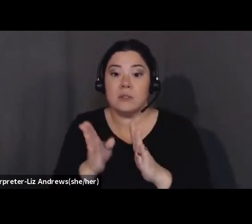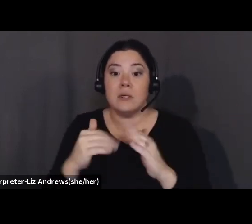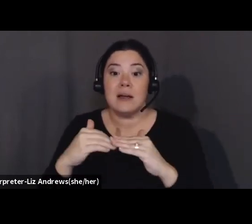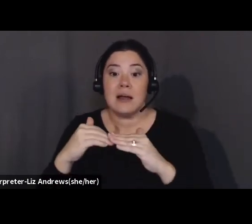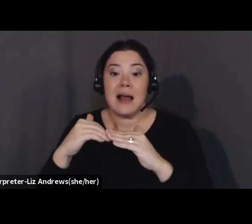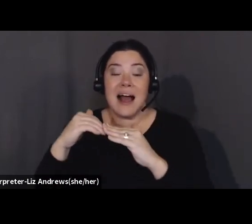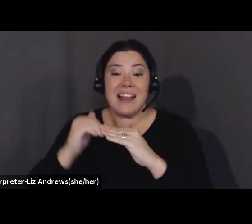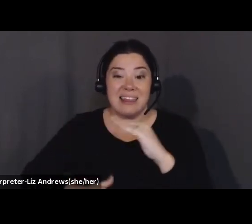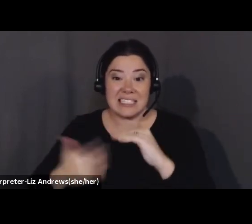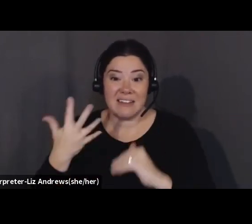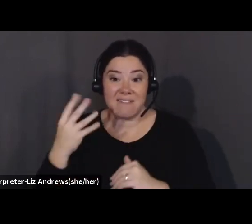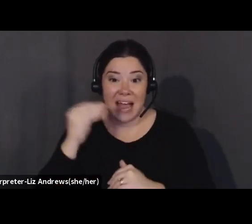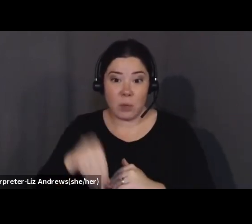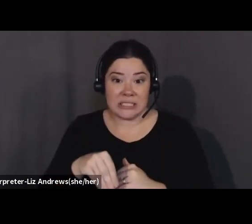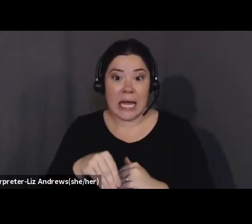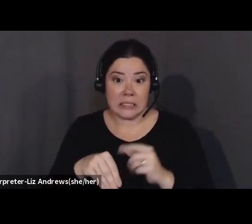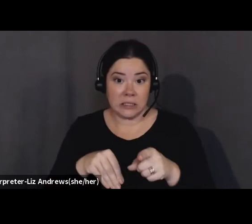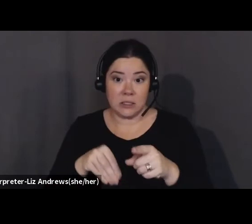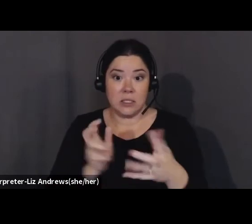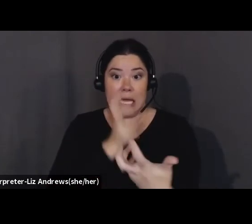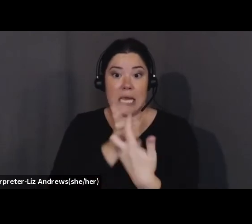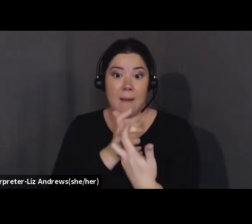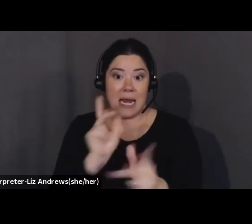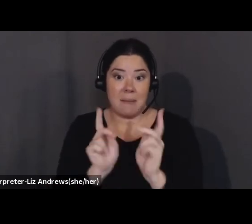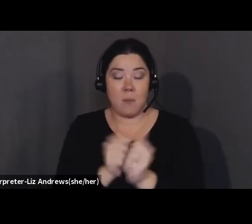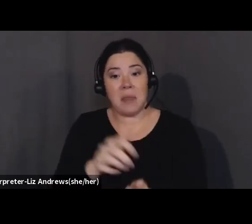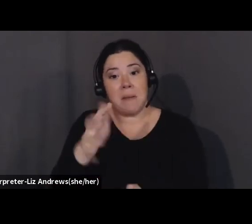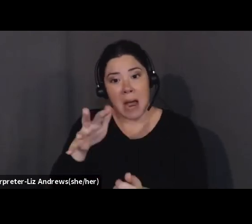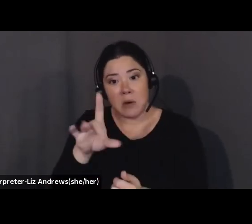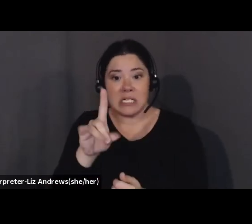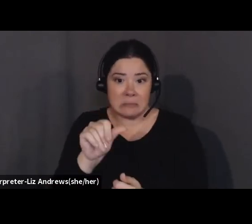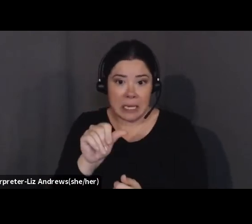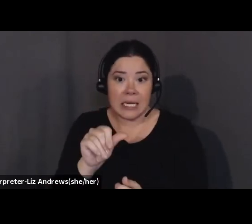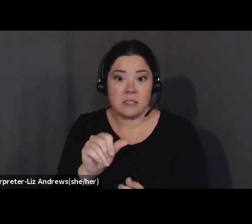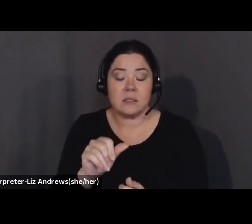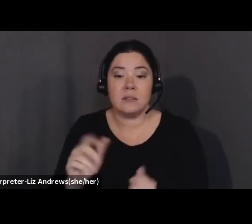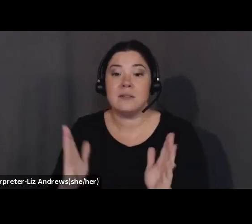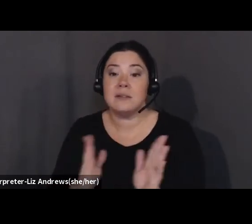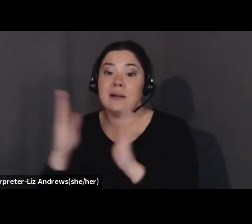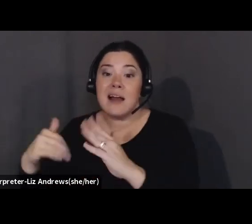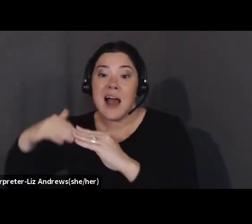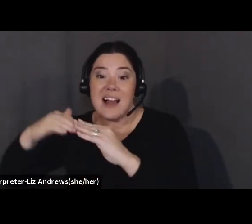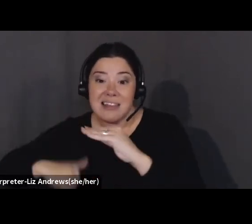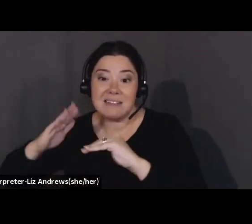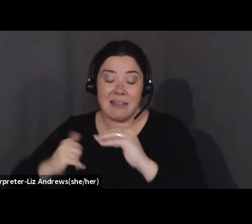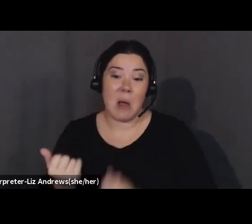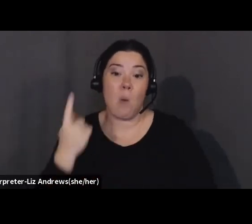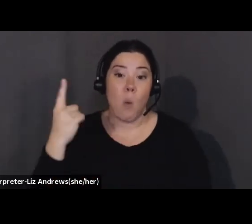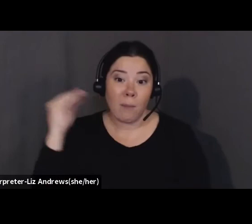accommodated individuals with moderate mobility disabilities, and less than